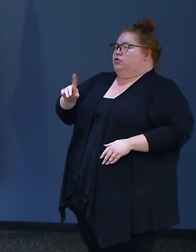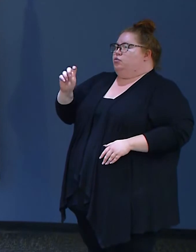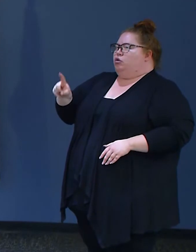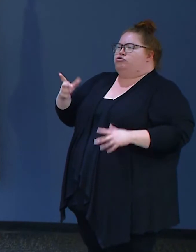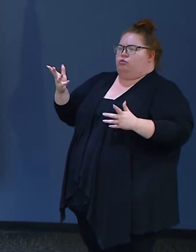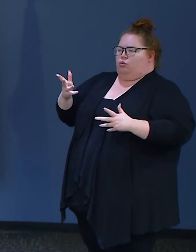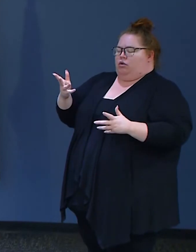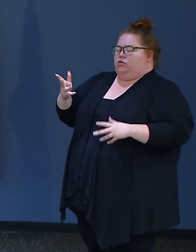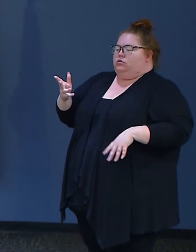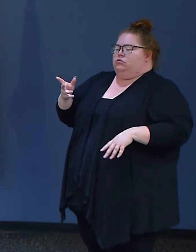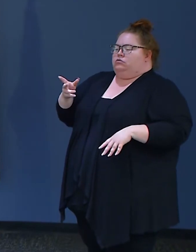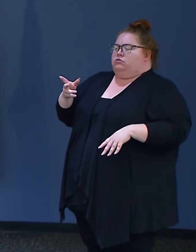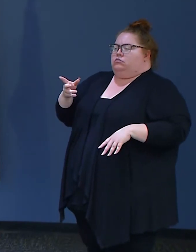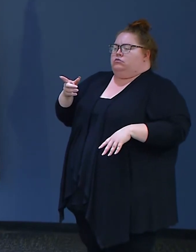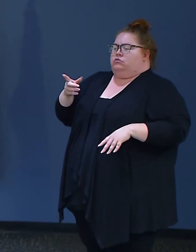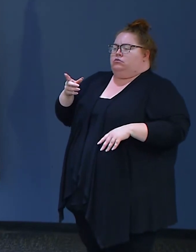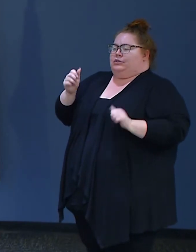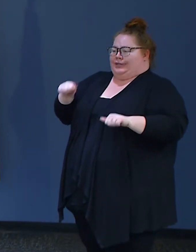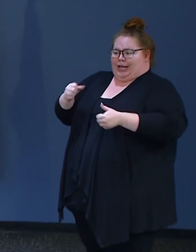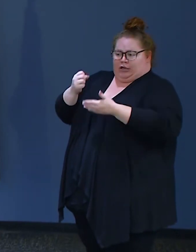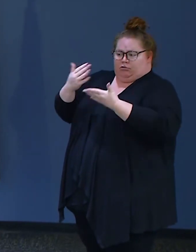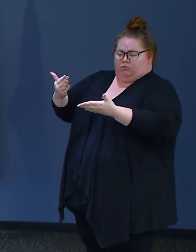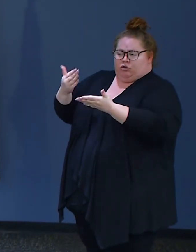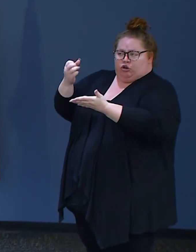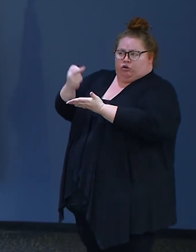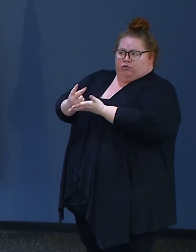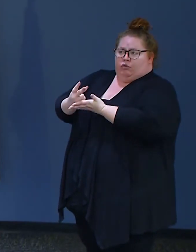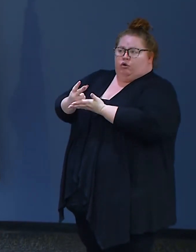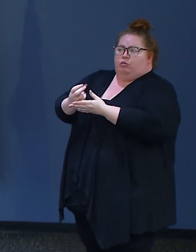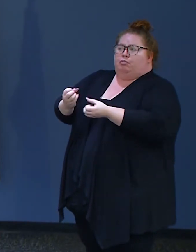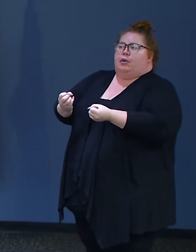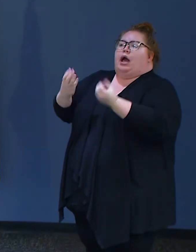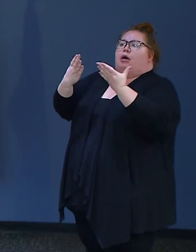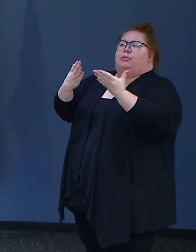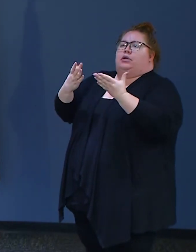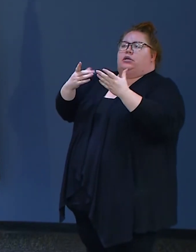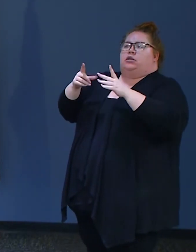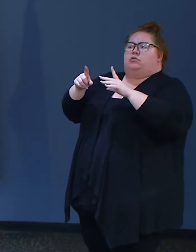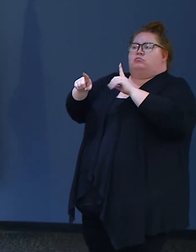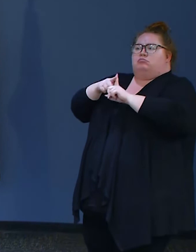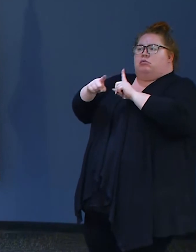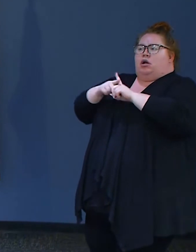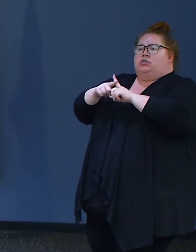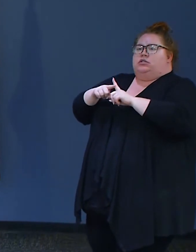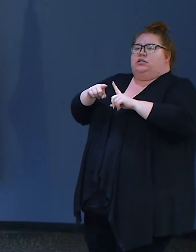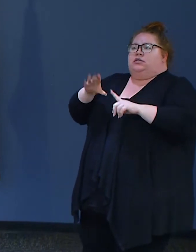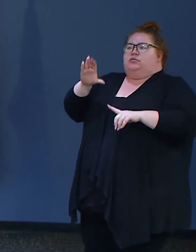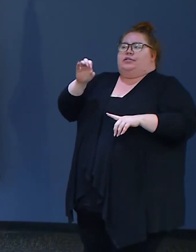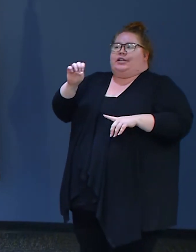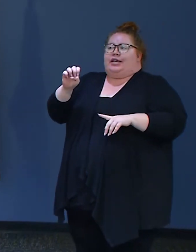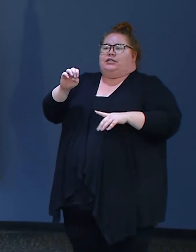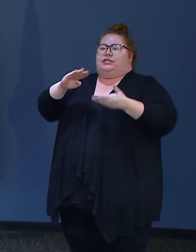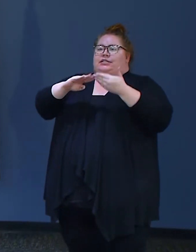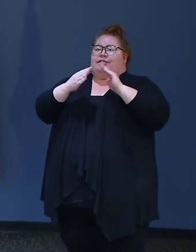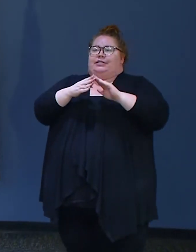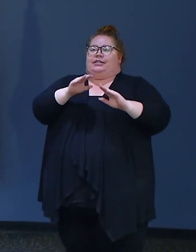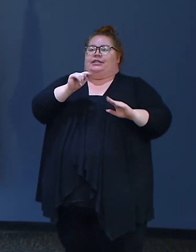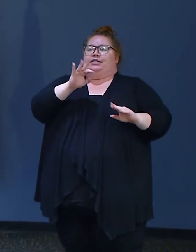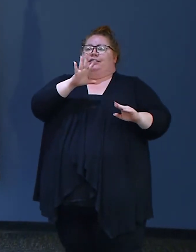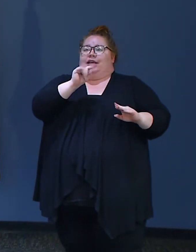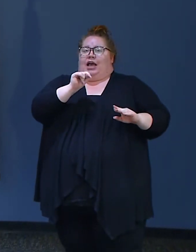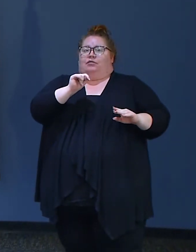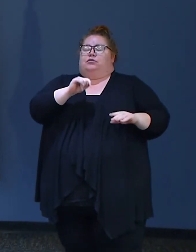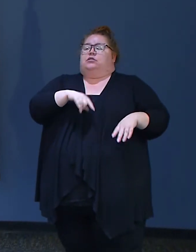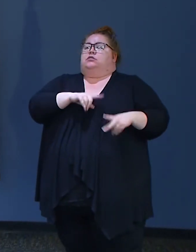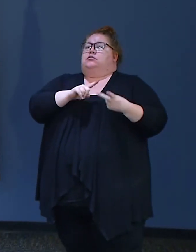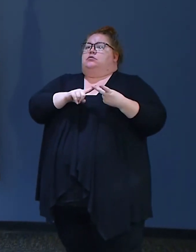can you confirm at this point, for example, how many cases there are in the city of Taft or in the city of Ridgecrest? Or